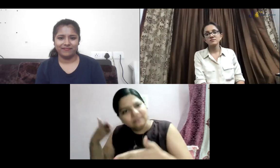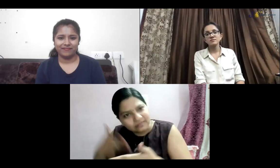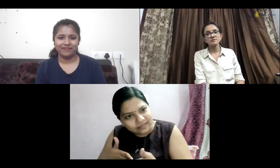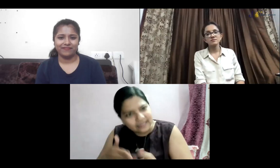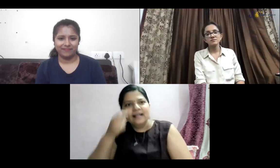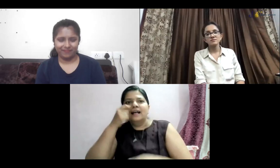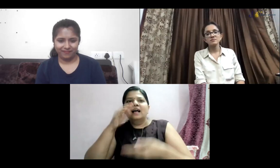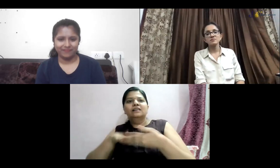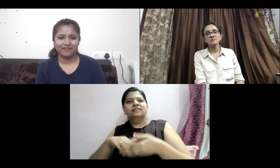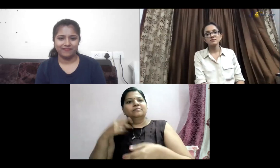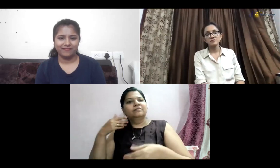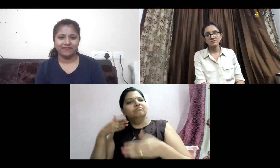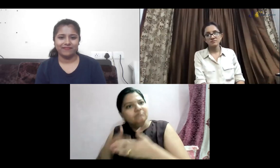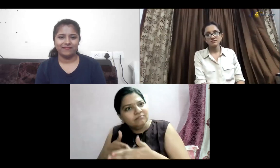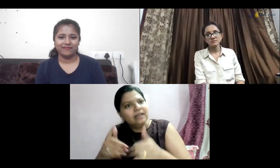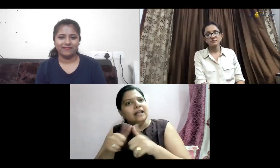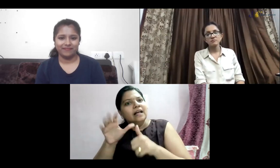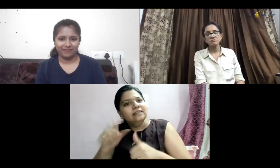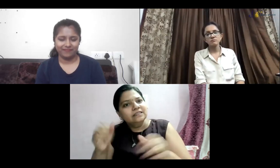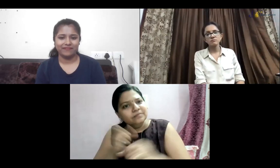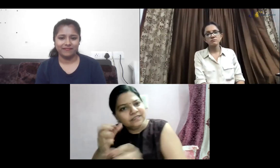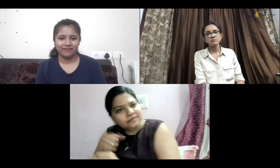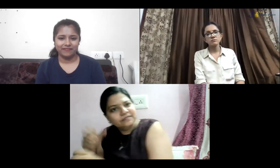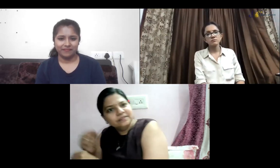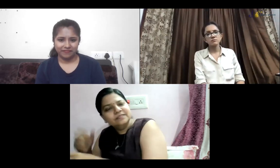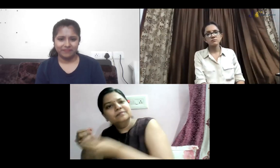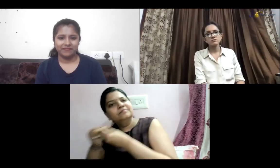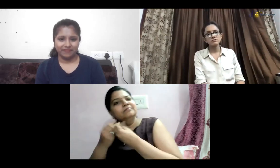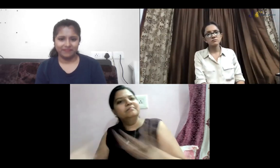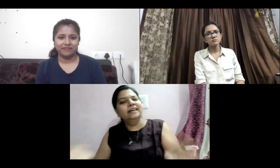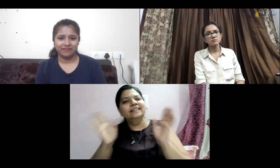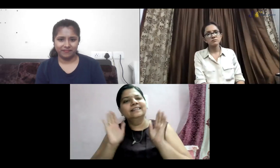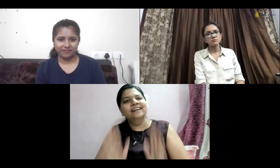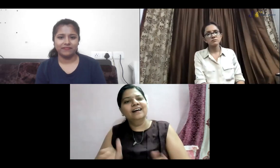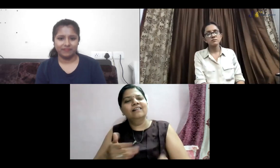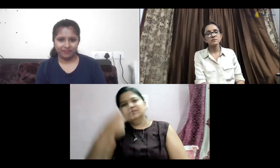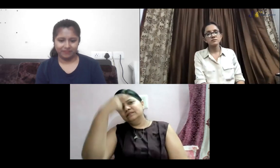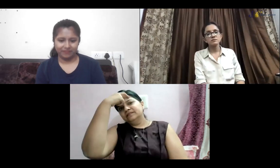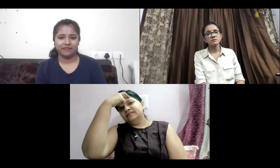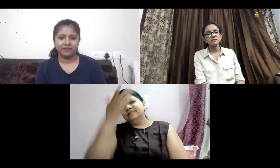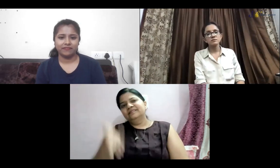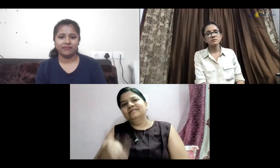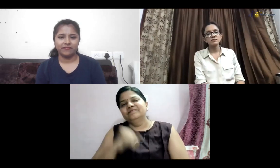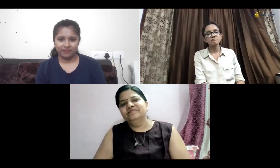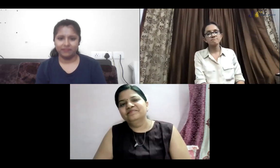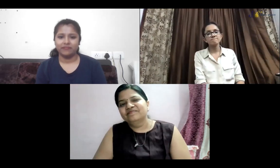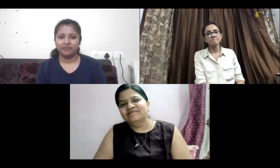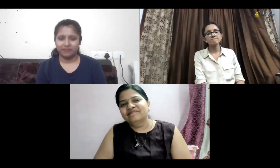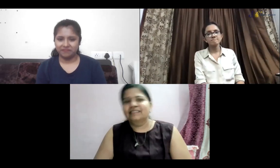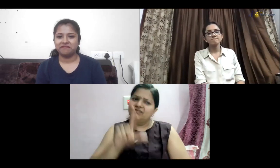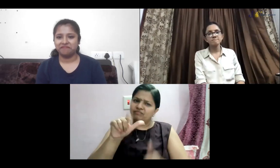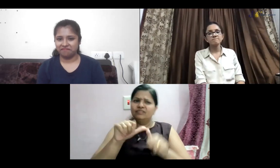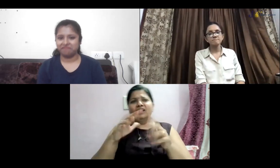my LLB. I will face the challenges related to the accessibility. How I will get the job, that would